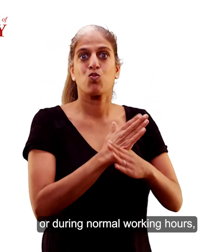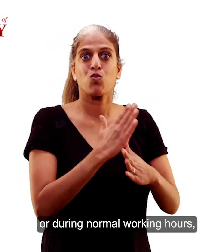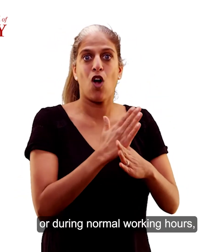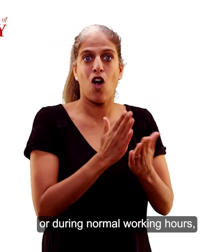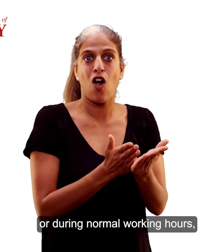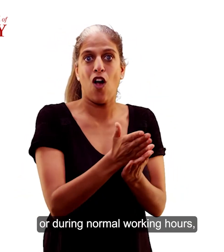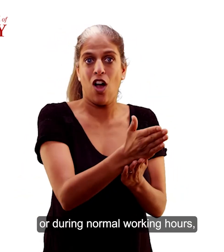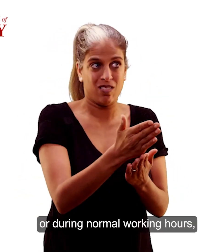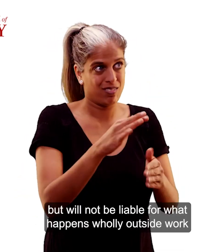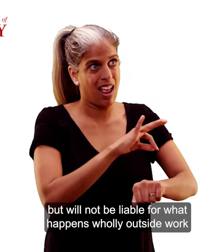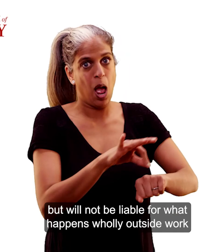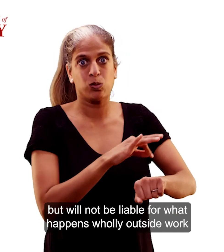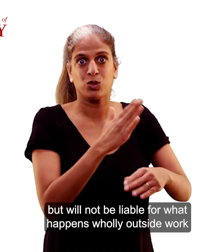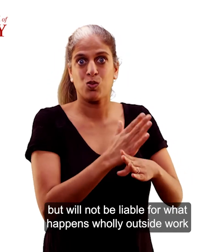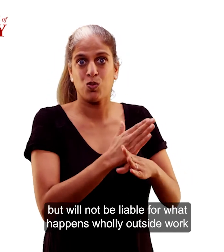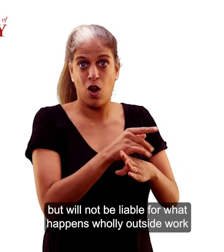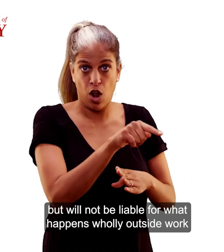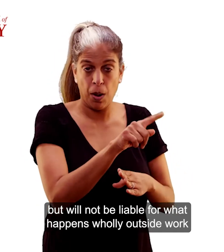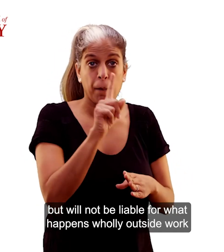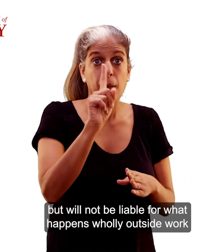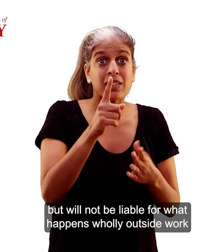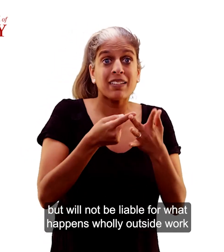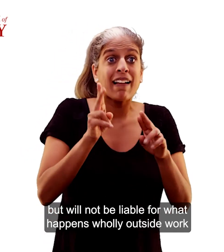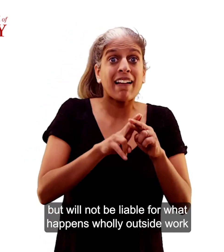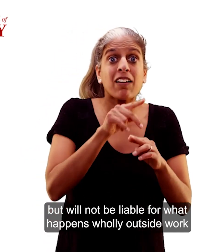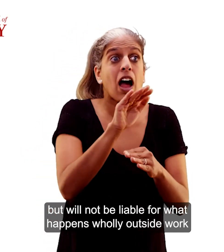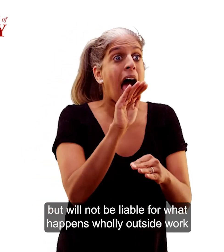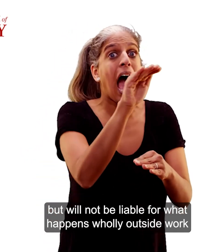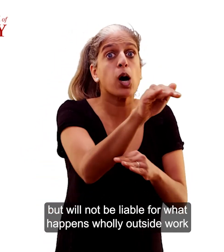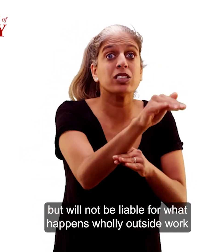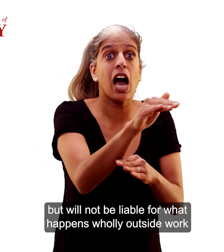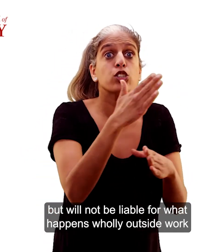working hours, but will not be liable for what happens wholly